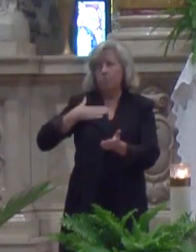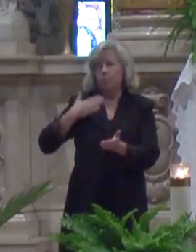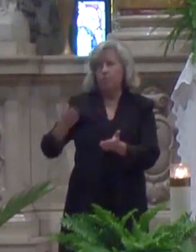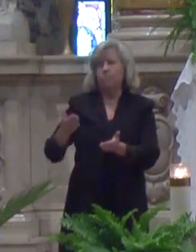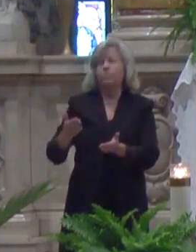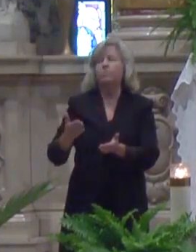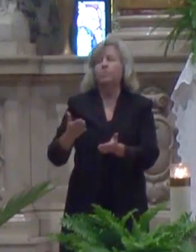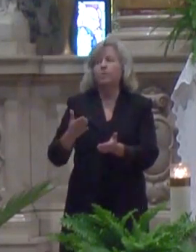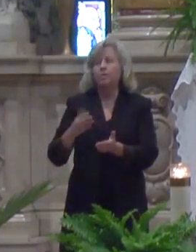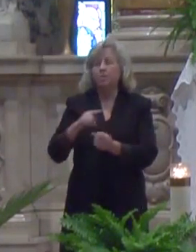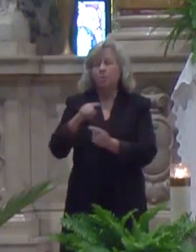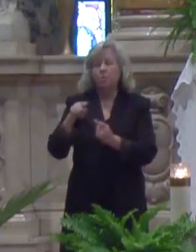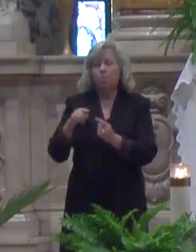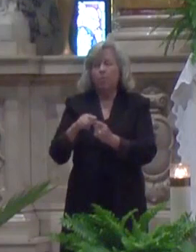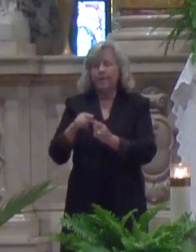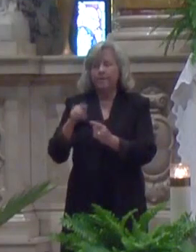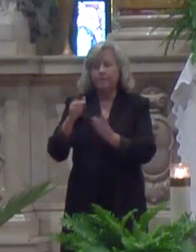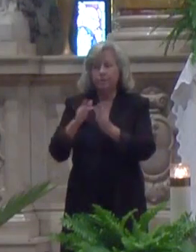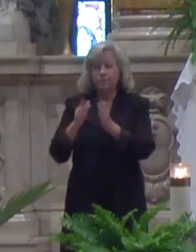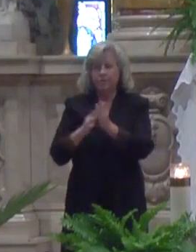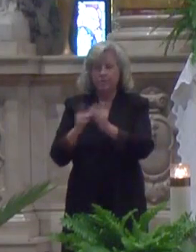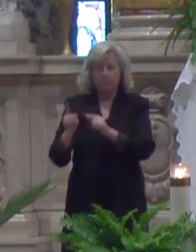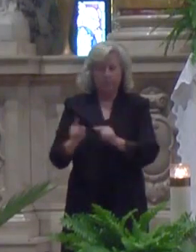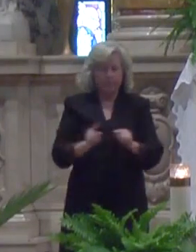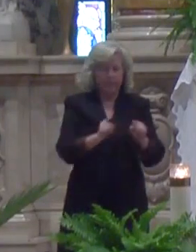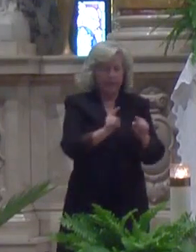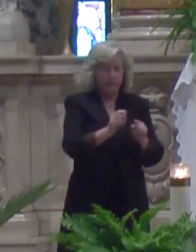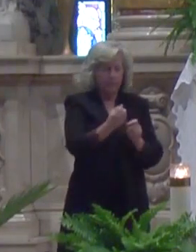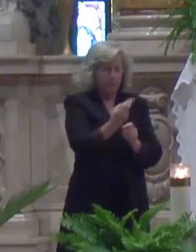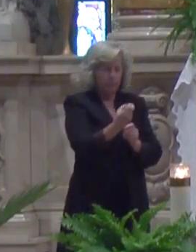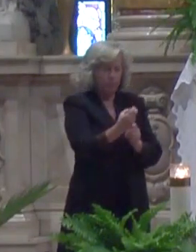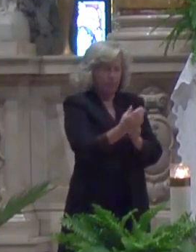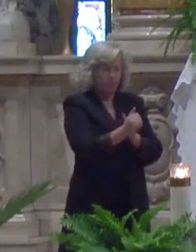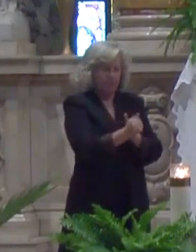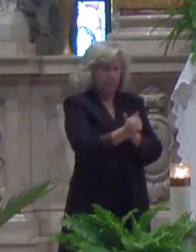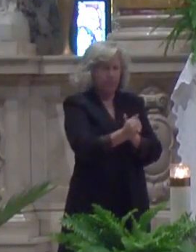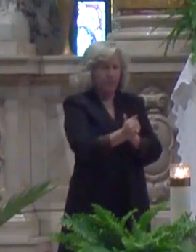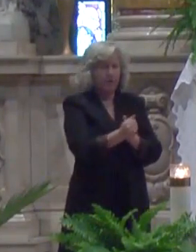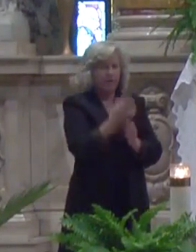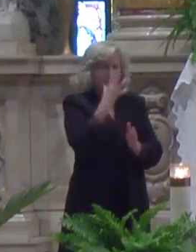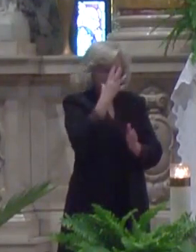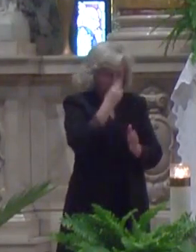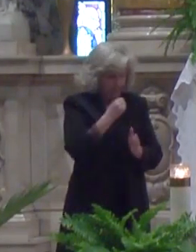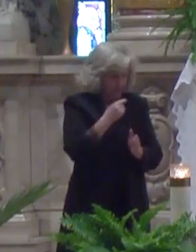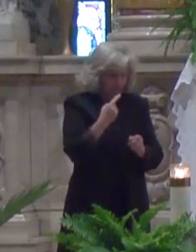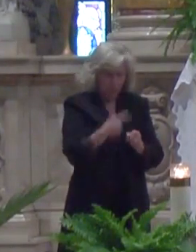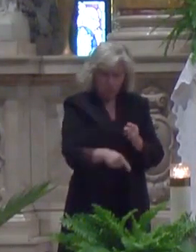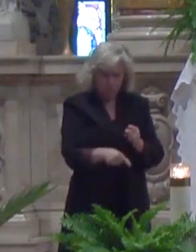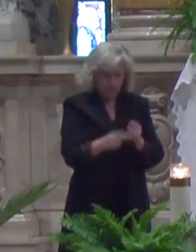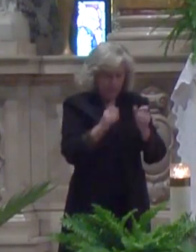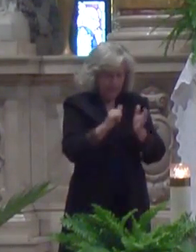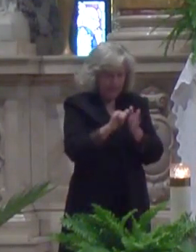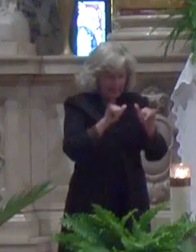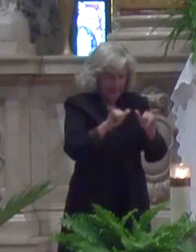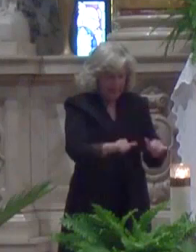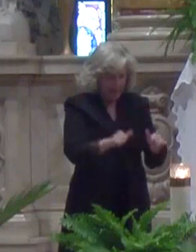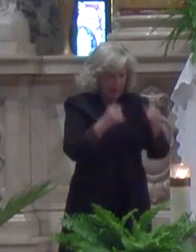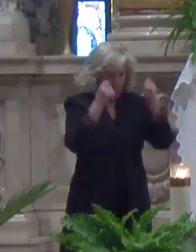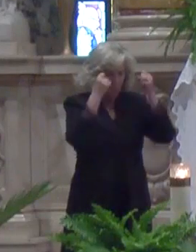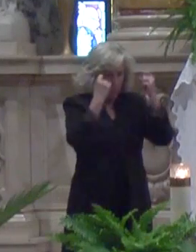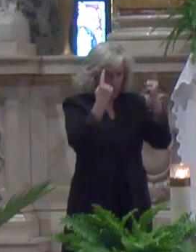When he returned to his disciples, he found them asleep, and he said to Peter, So you could not keep watch with me for